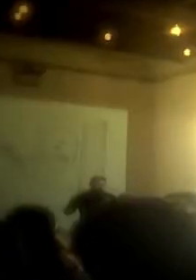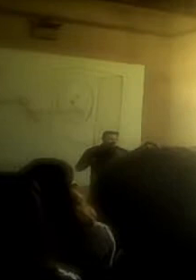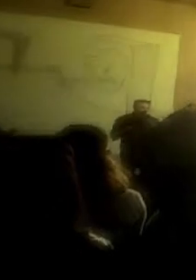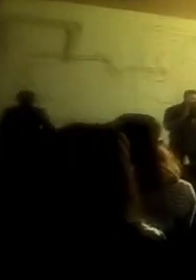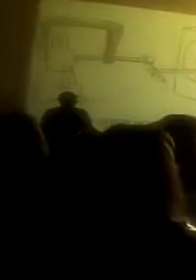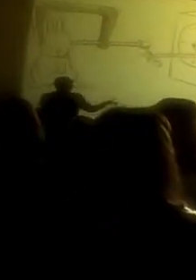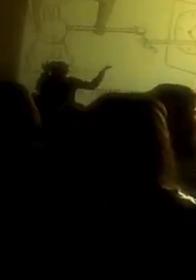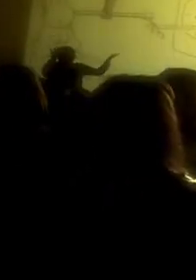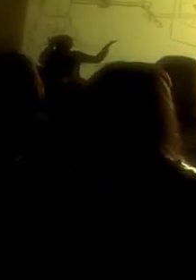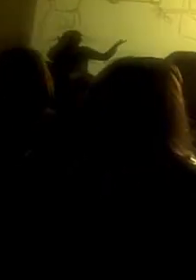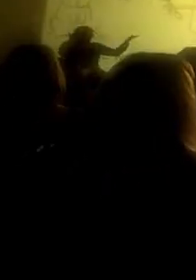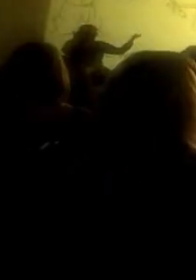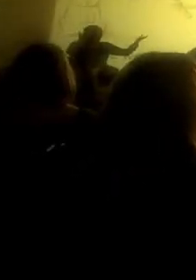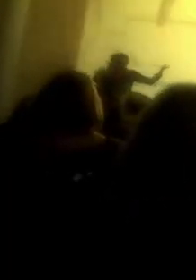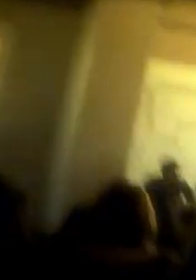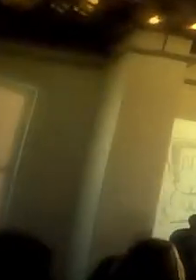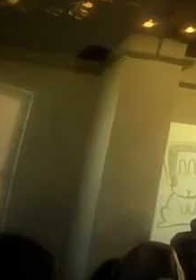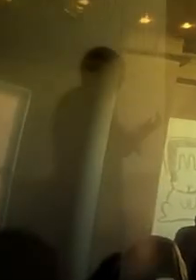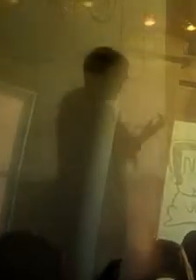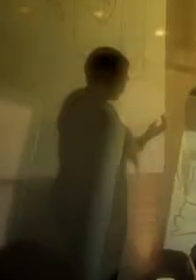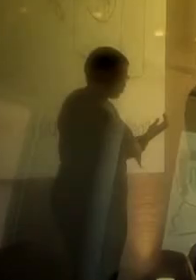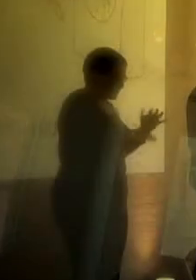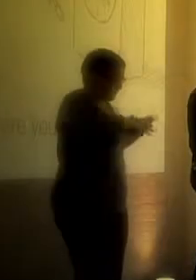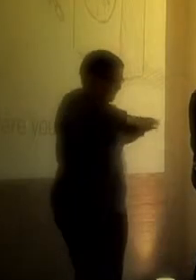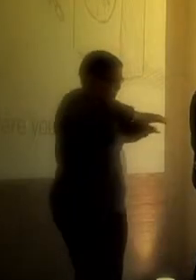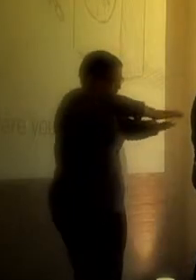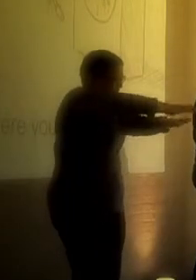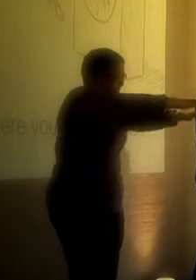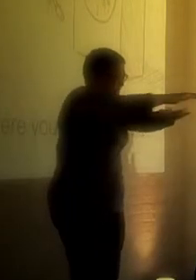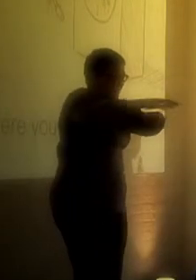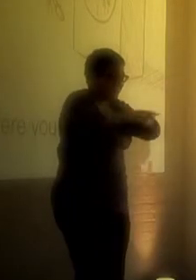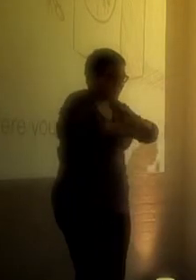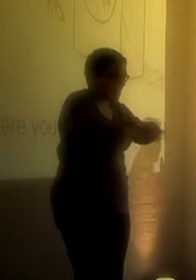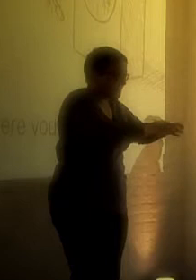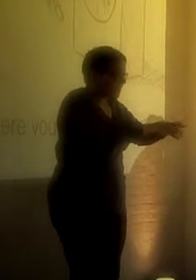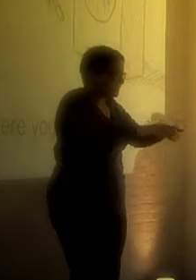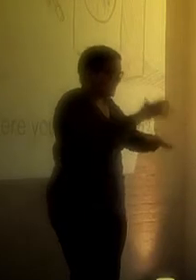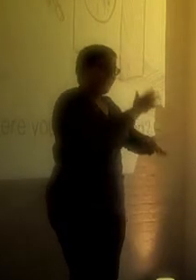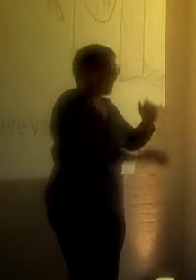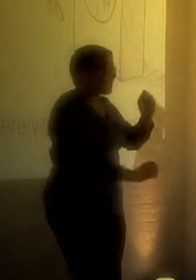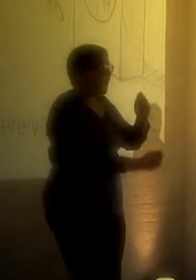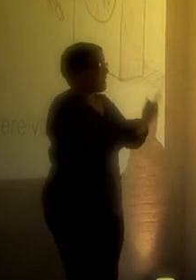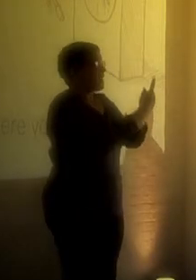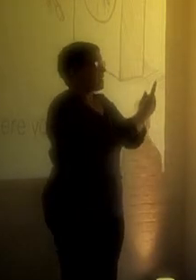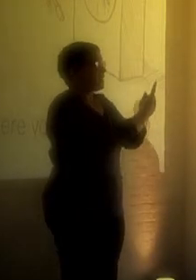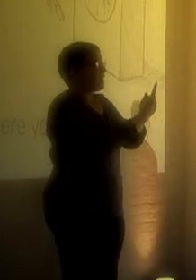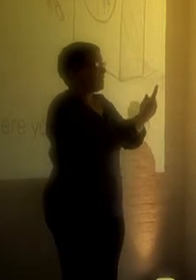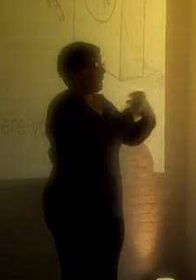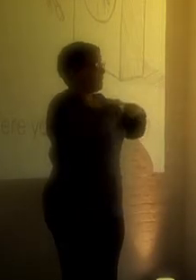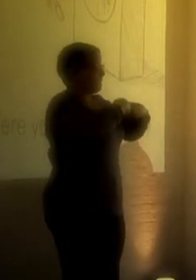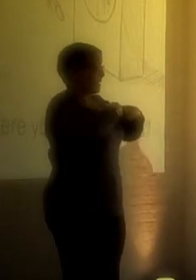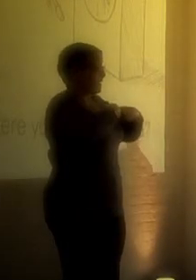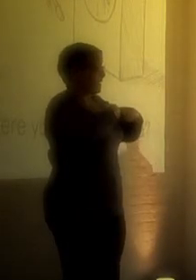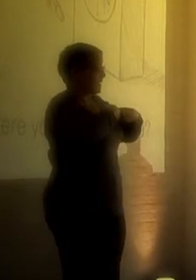around on the floor, the guitar strings kind of vibrated slightly, and the feedback was just starting to whisper around the room, but never quite kicked off. So for